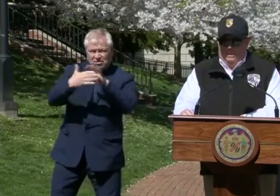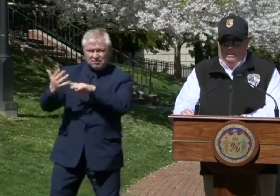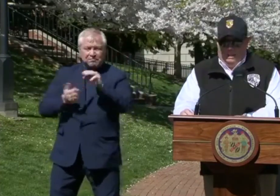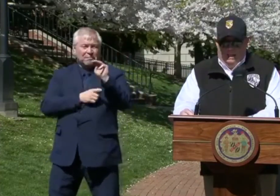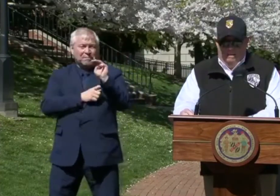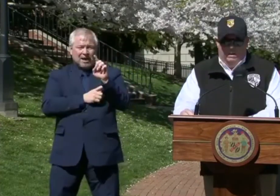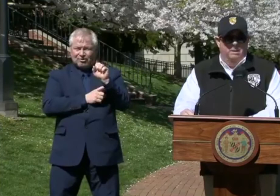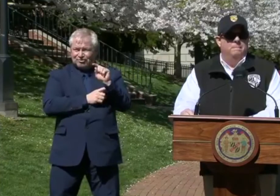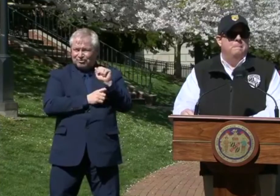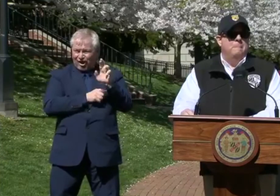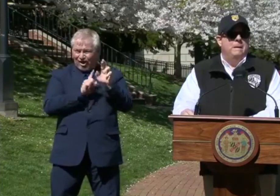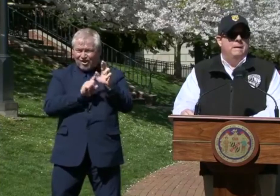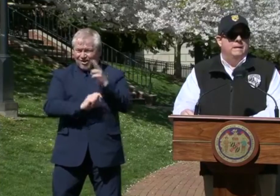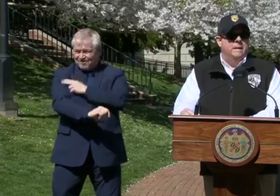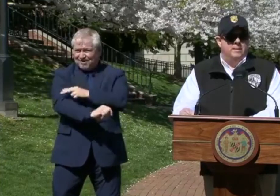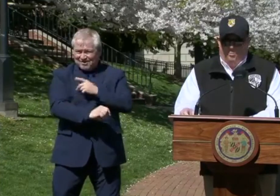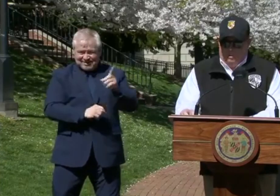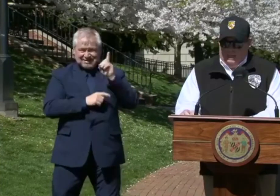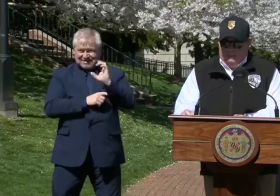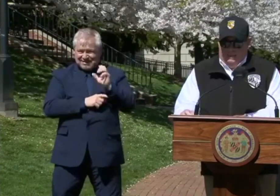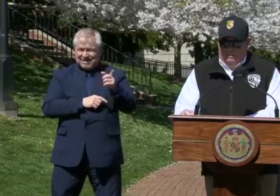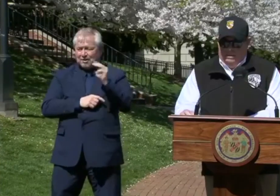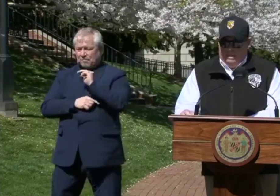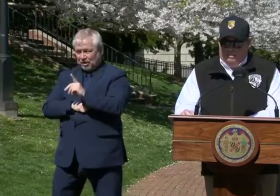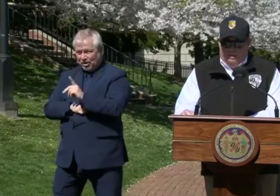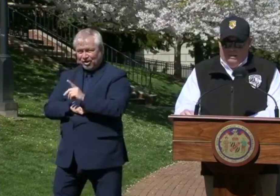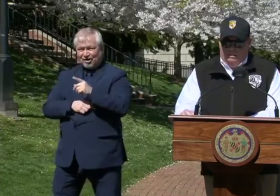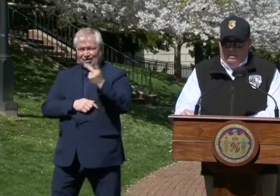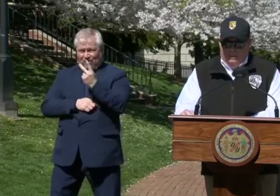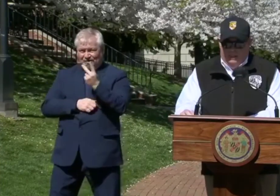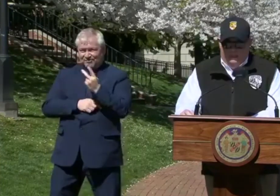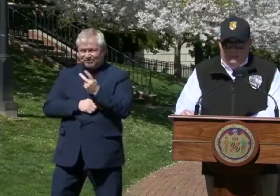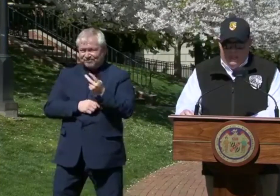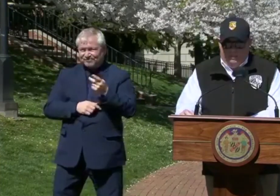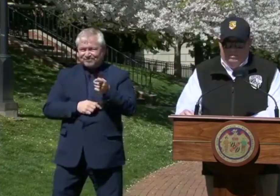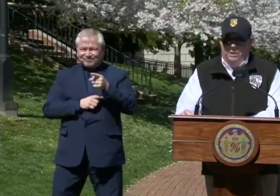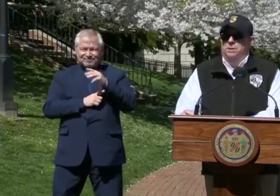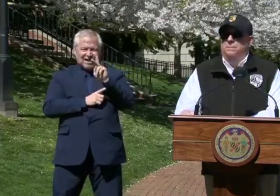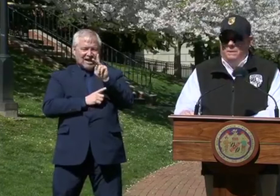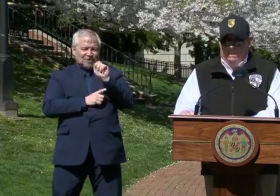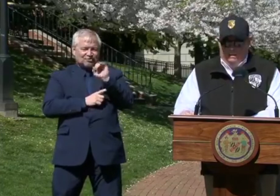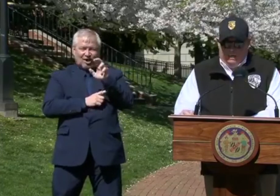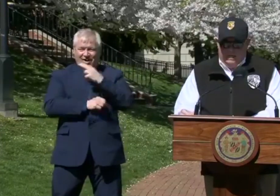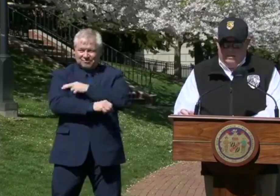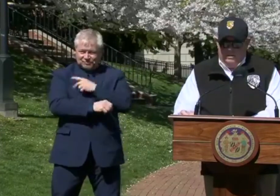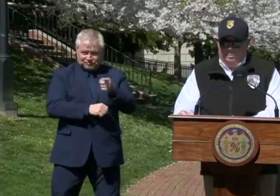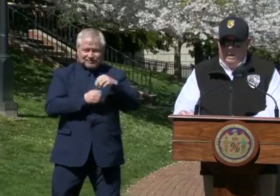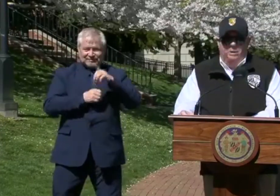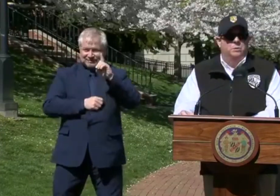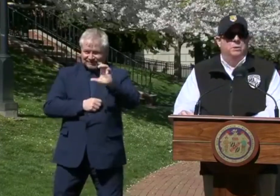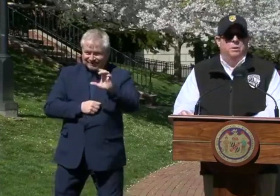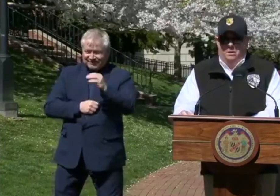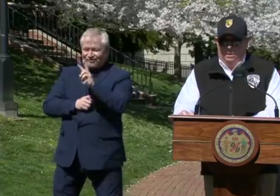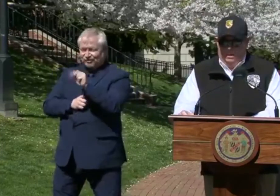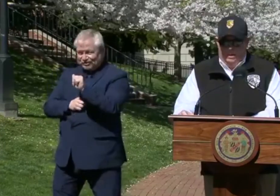both DC and Maryland, and Kaiser Permanente, which operates in the capital region. Kaiser is planning